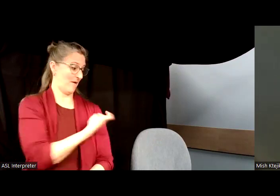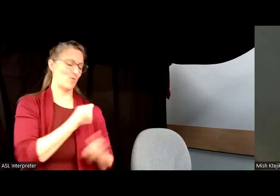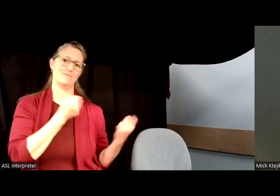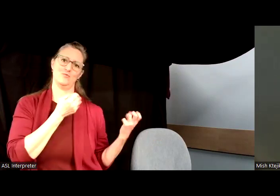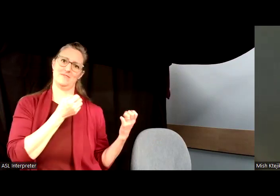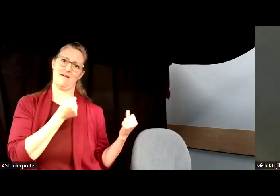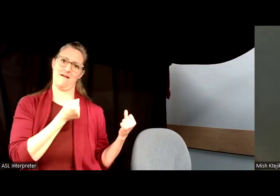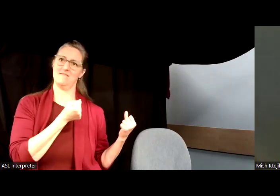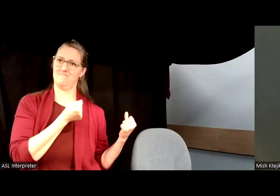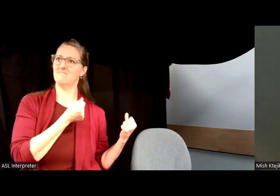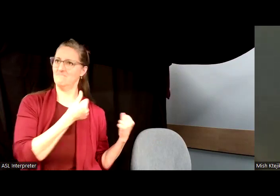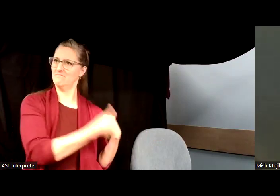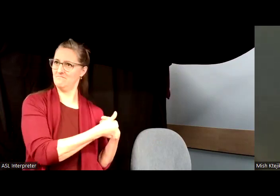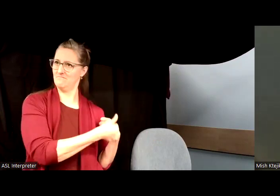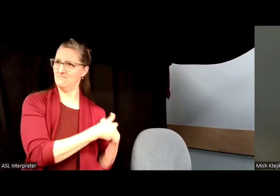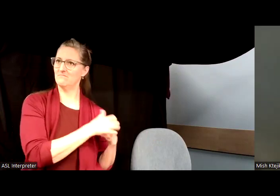themselves.